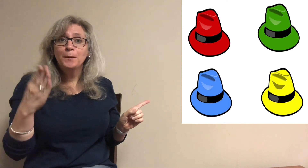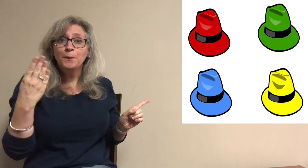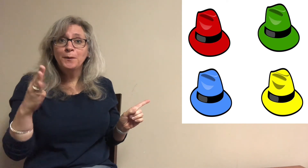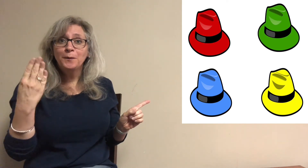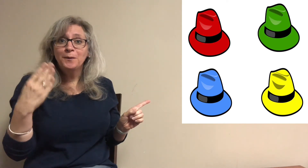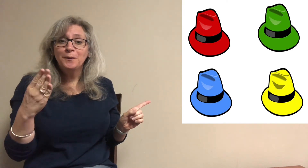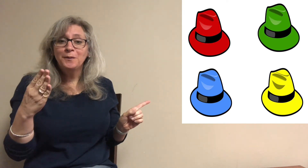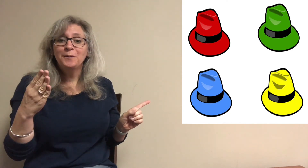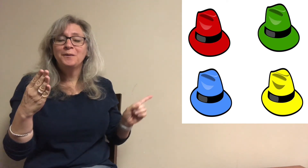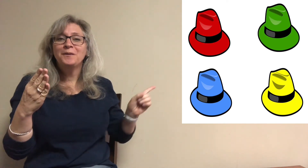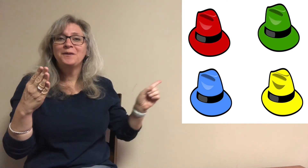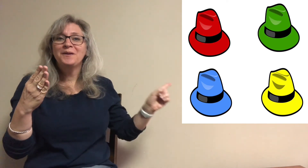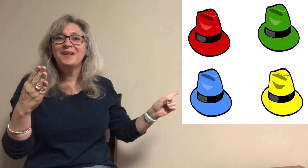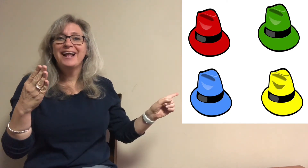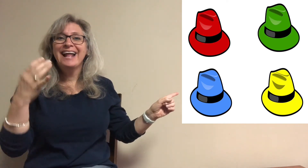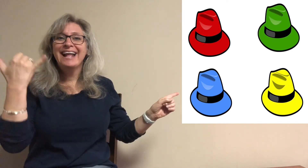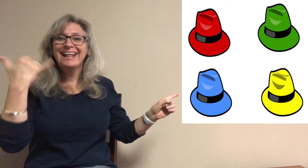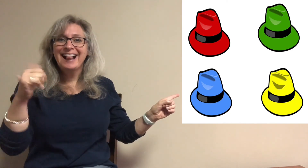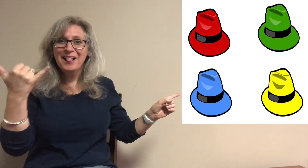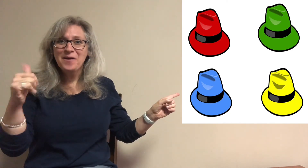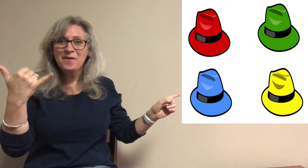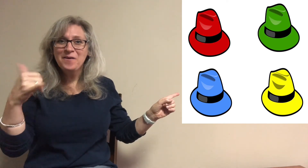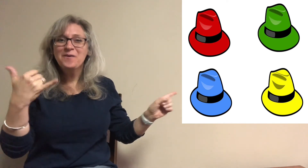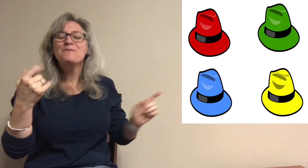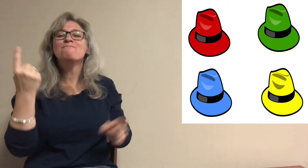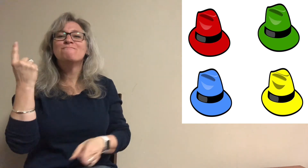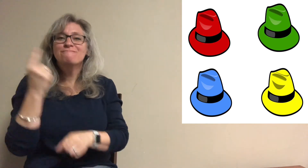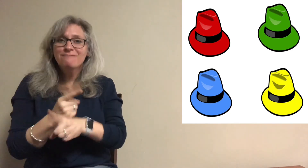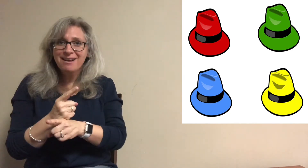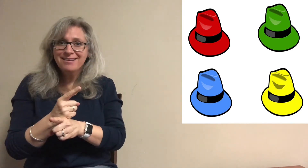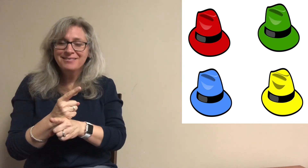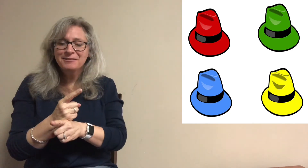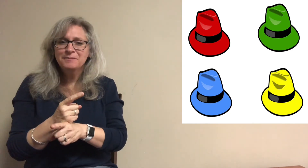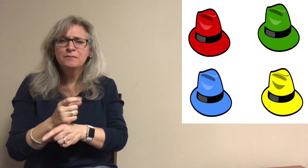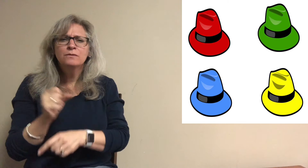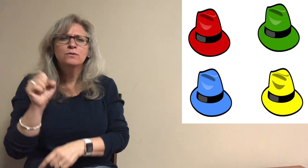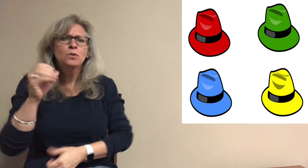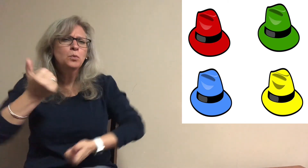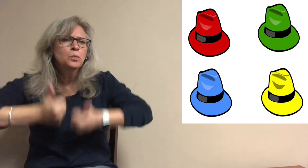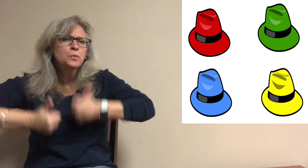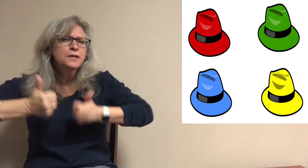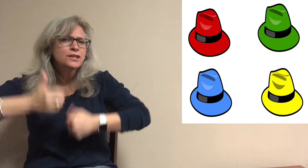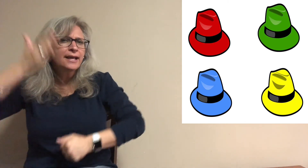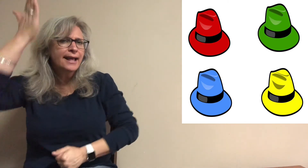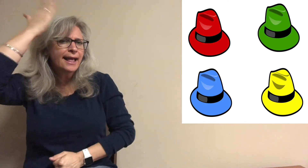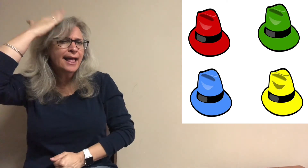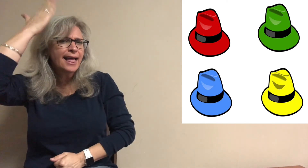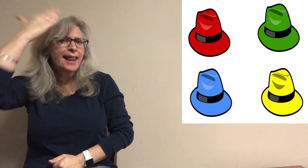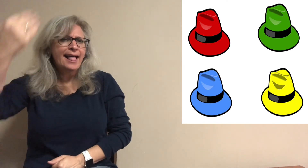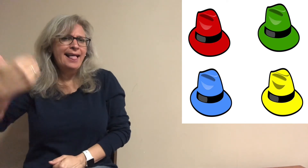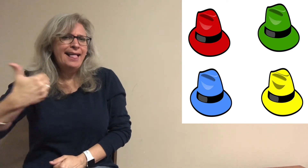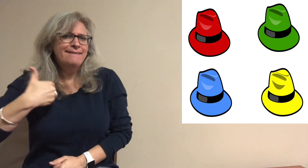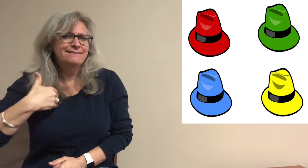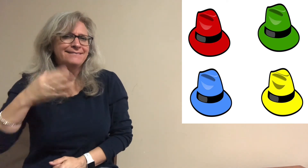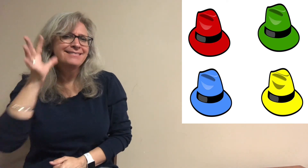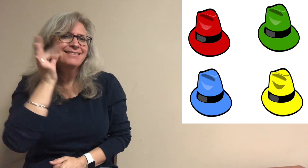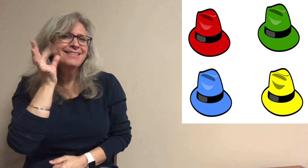blue, and yellow. That's right. So which hat has